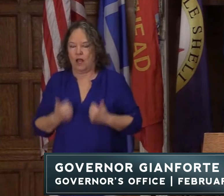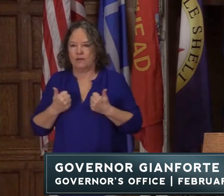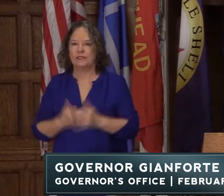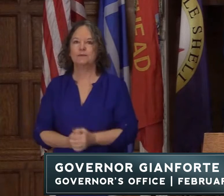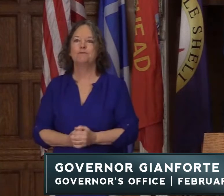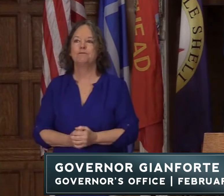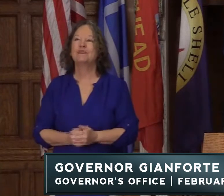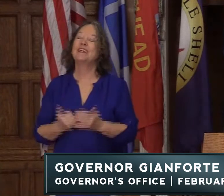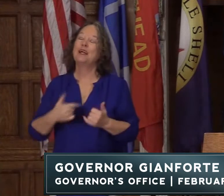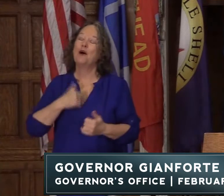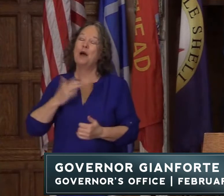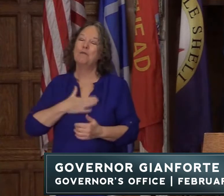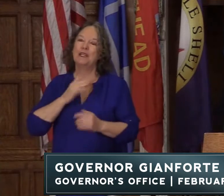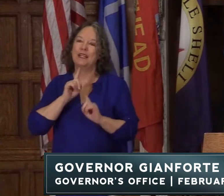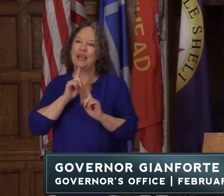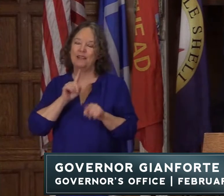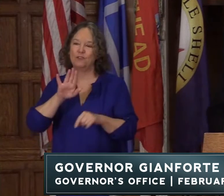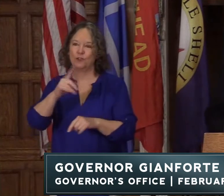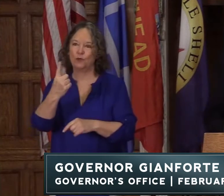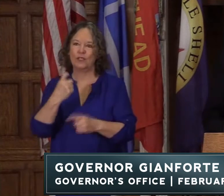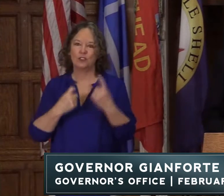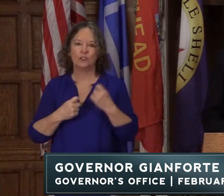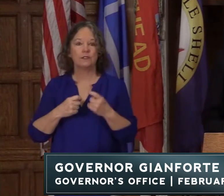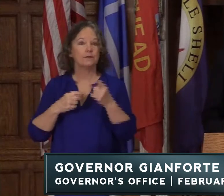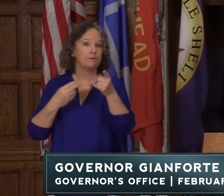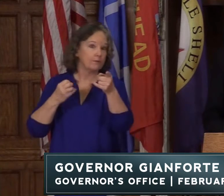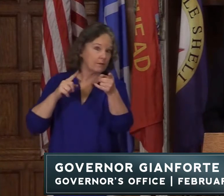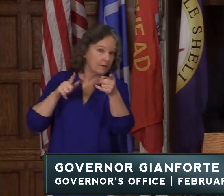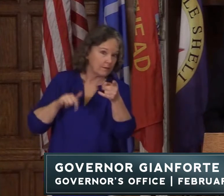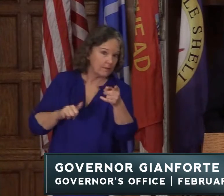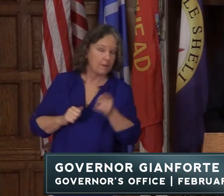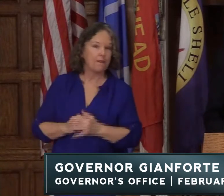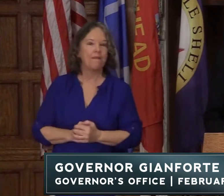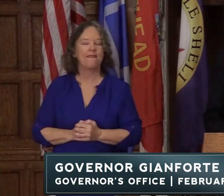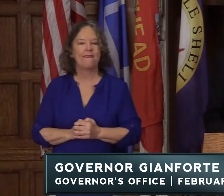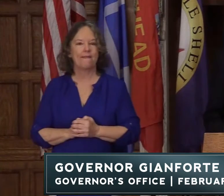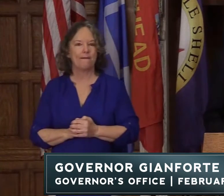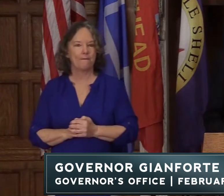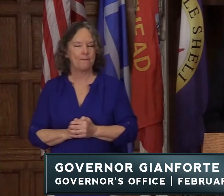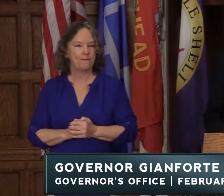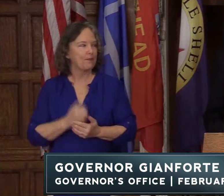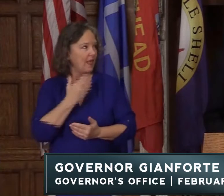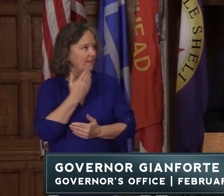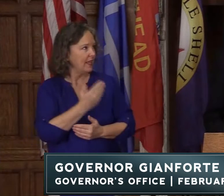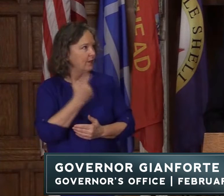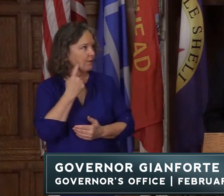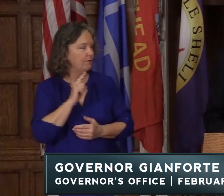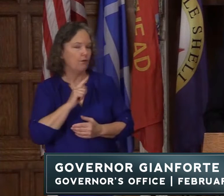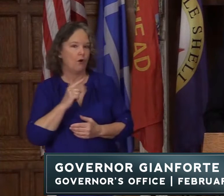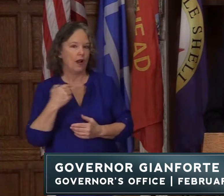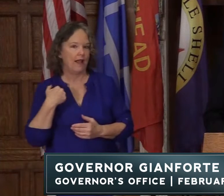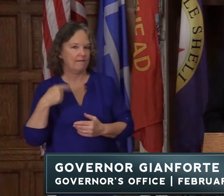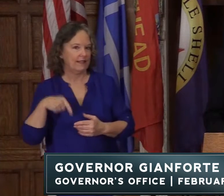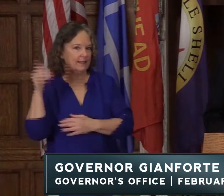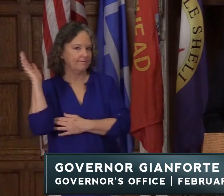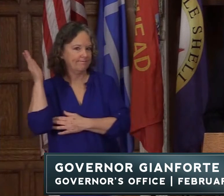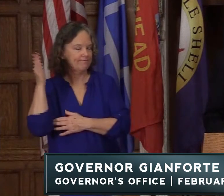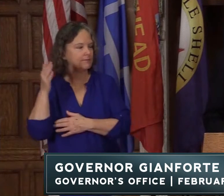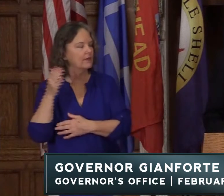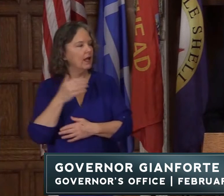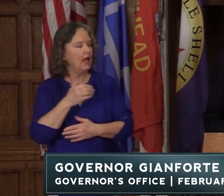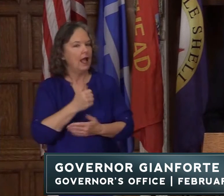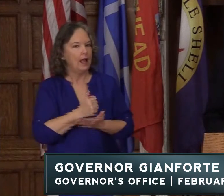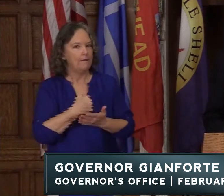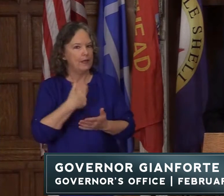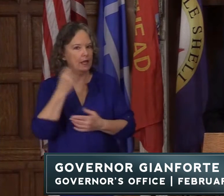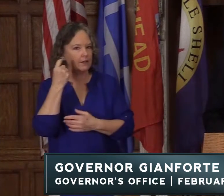questions. Holly? Hey, Governor, thanks for holding this press conference. I was wondering if you could walk through to make sure I'm understanding right. So